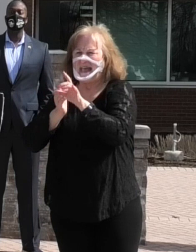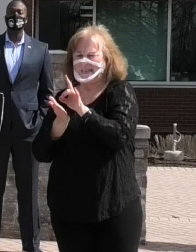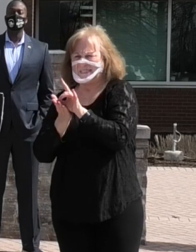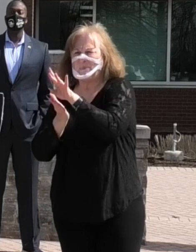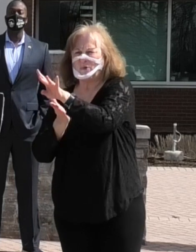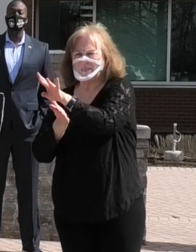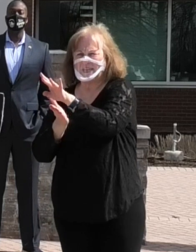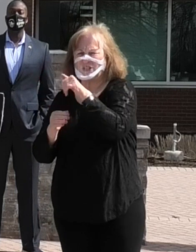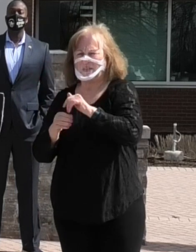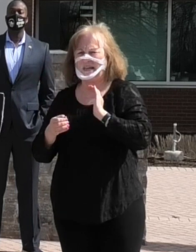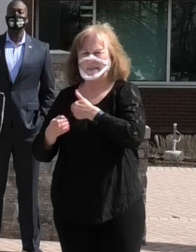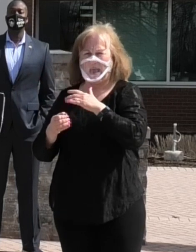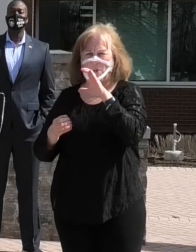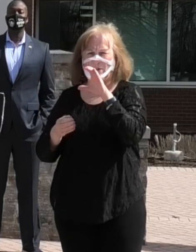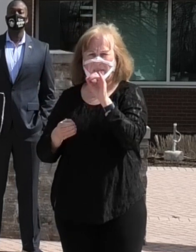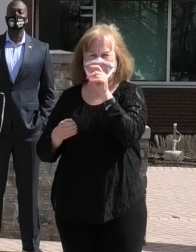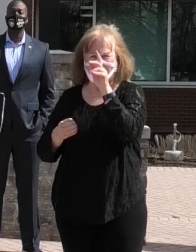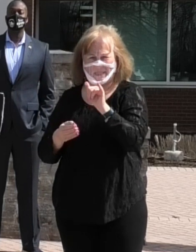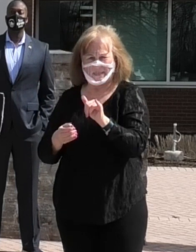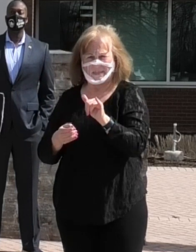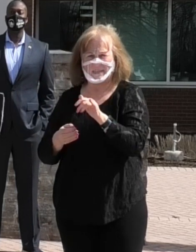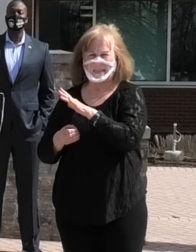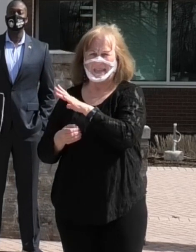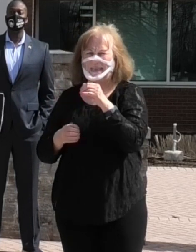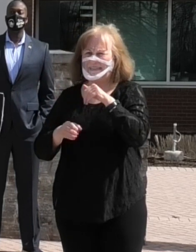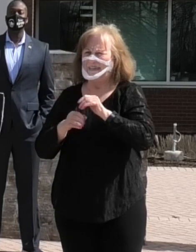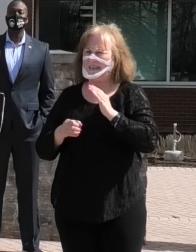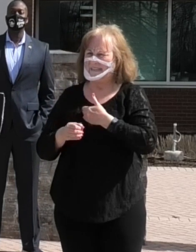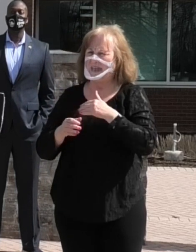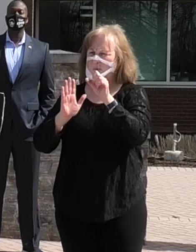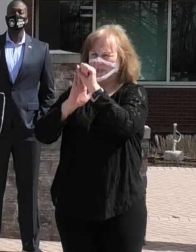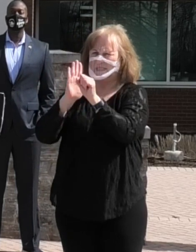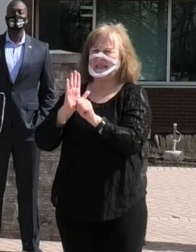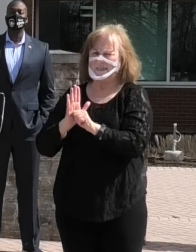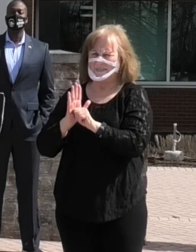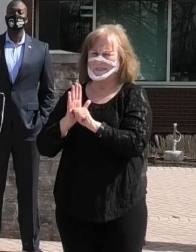deportations in our county and in our state.